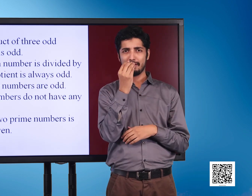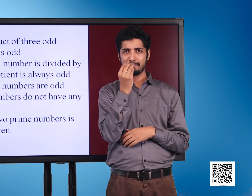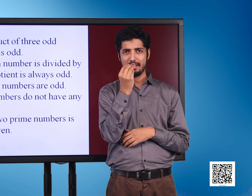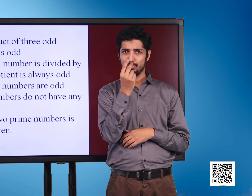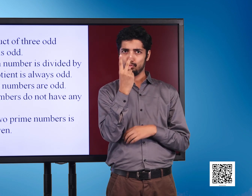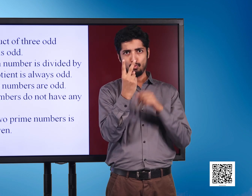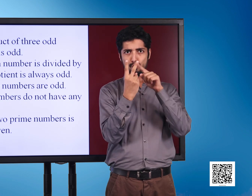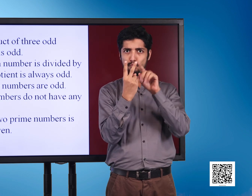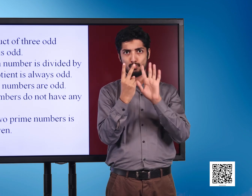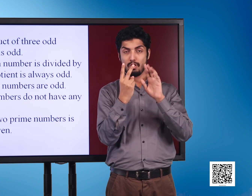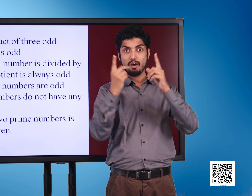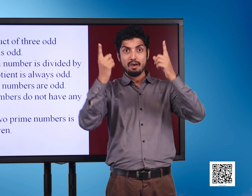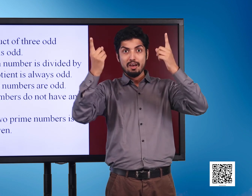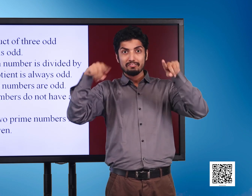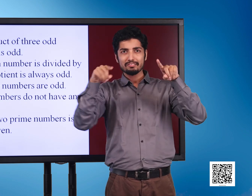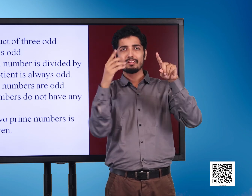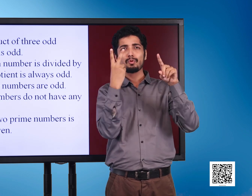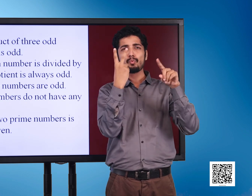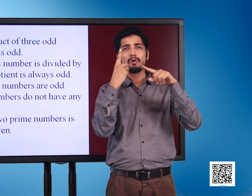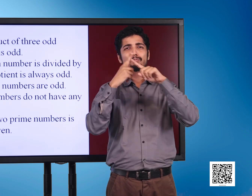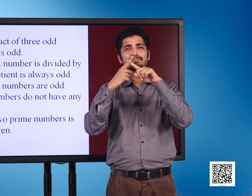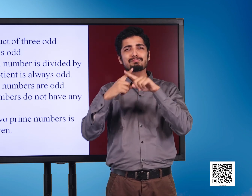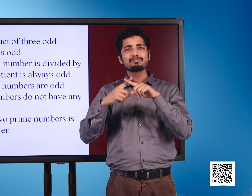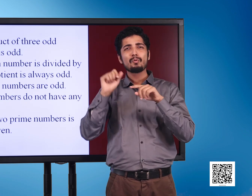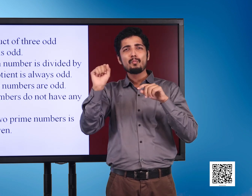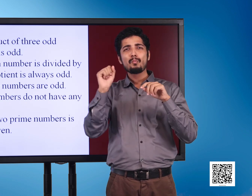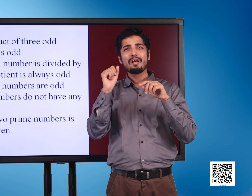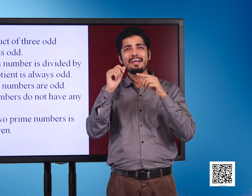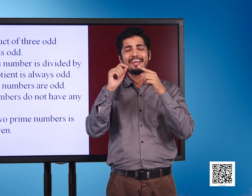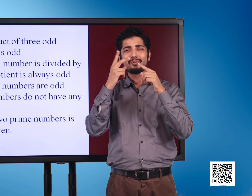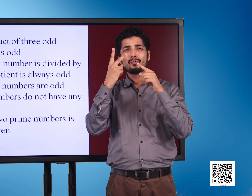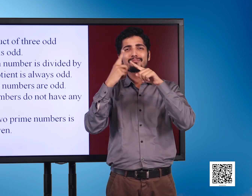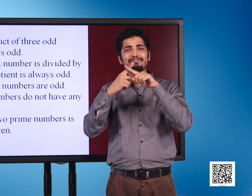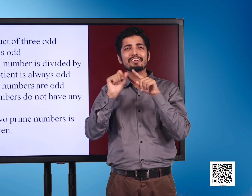If an even number is divided by 2, the quotient is always odd.